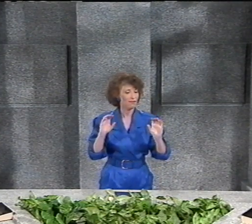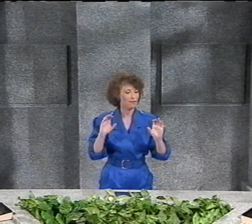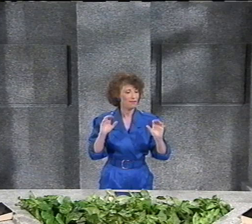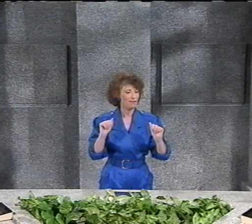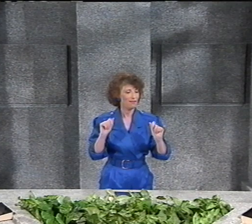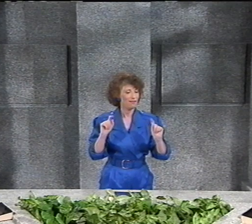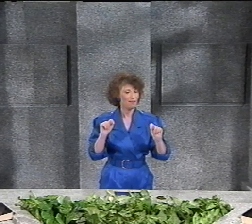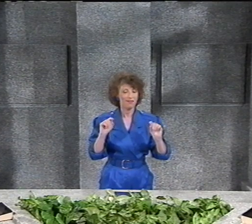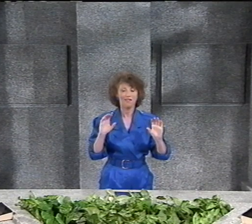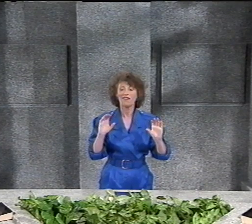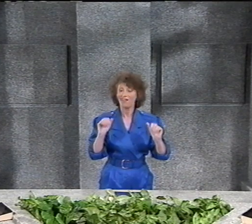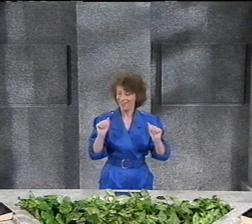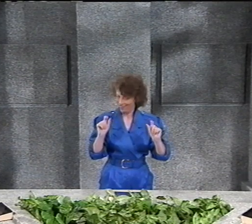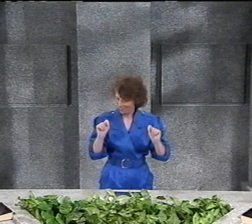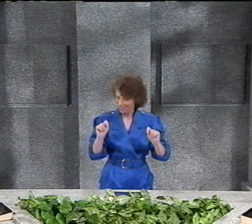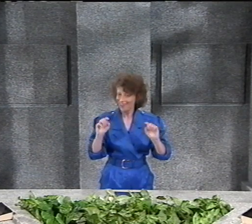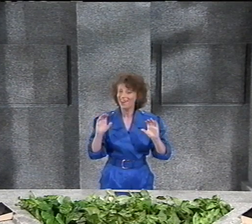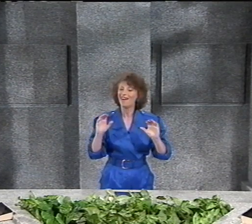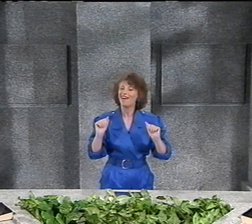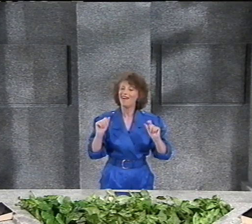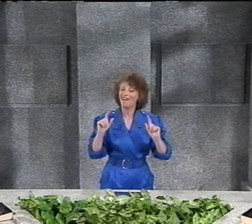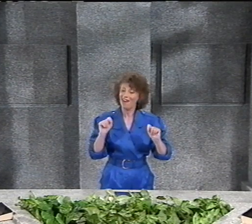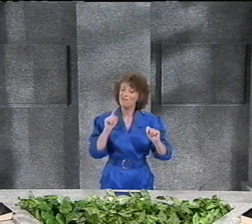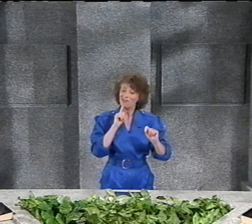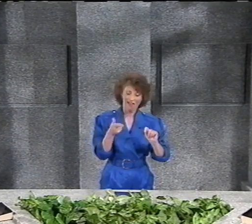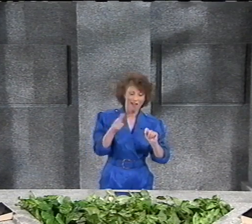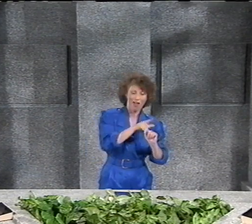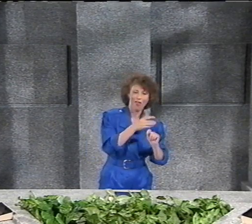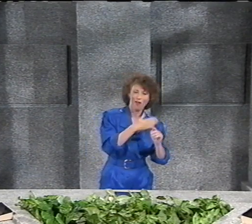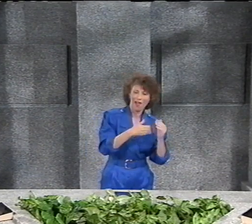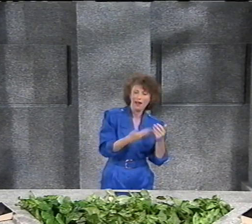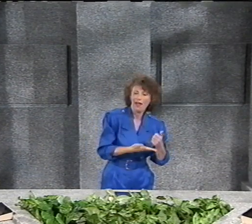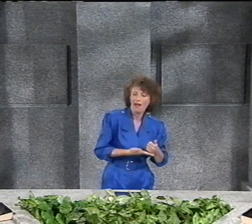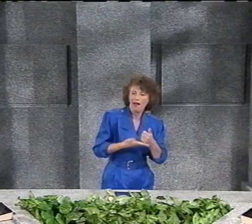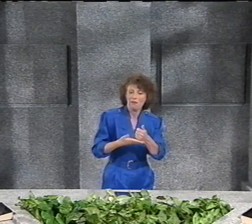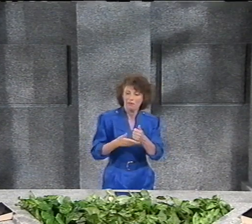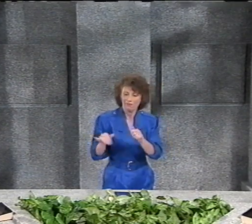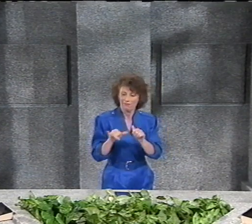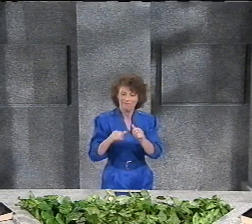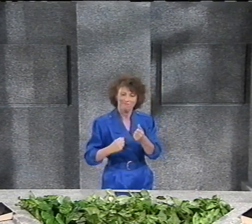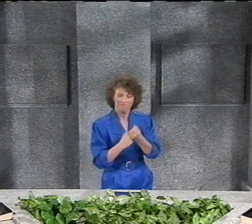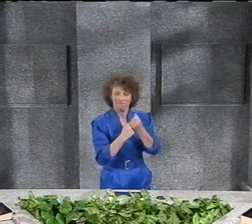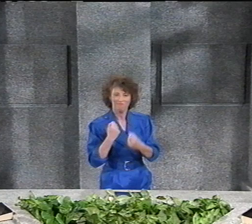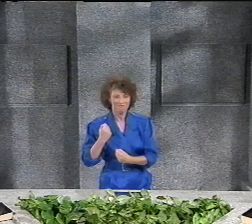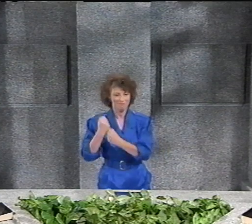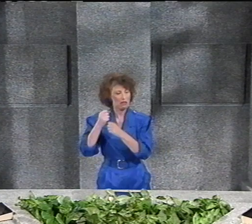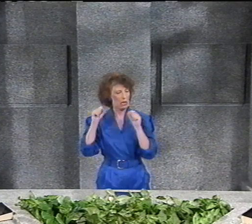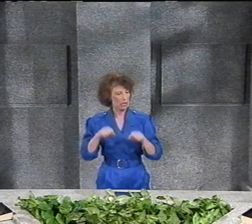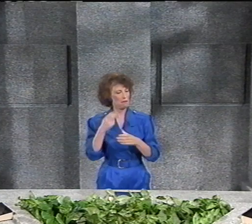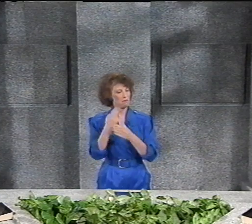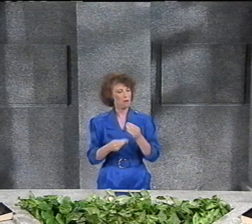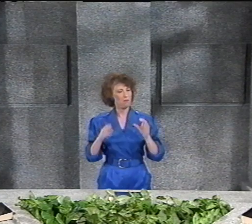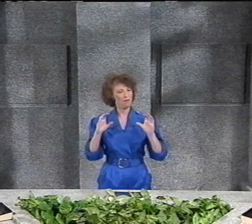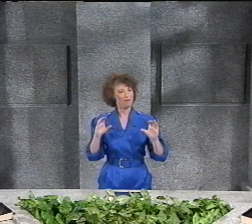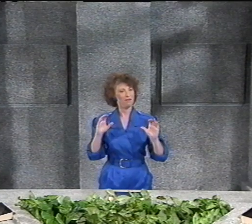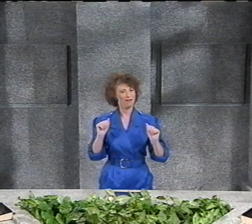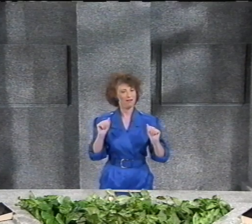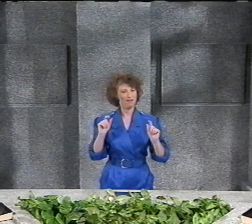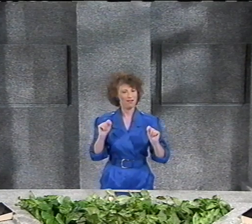hand. Do both hands at the same time. Try that. Your dominant hand helps your non-dominant hand so that you